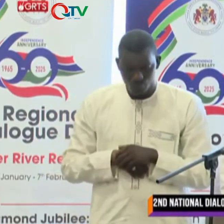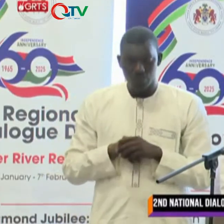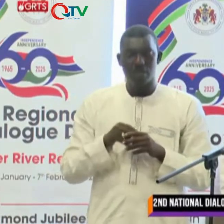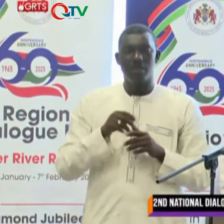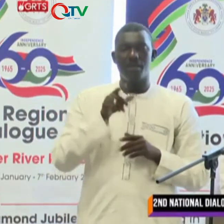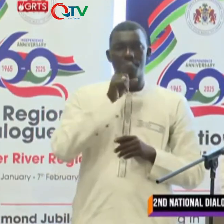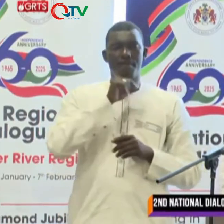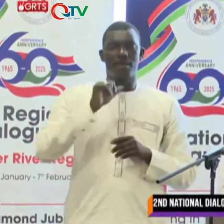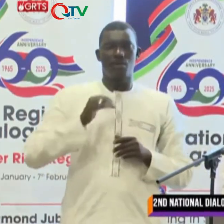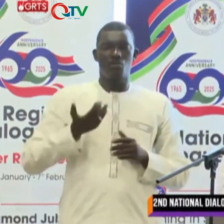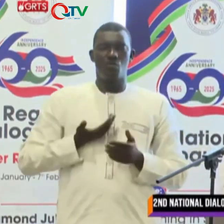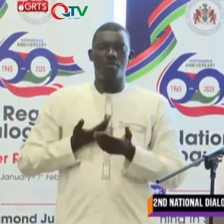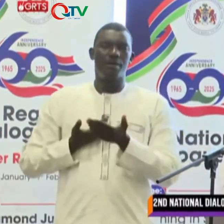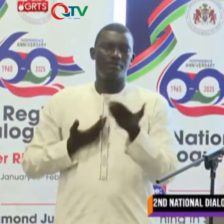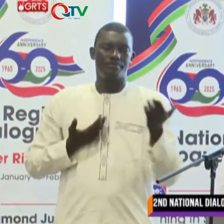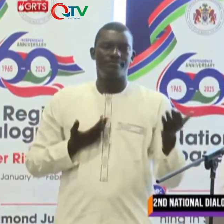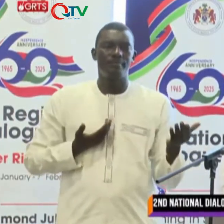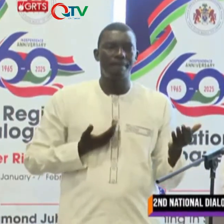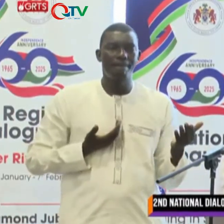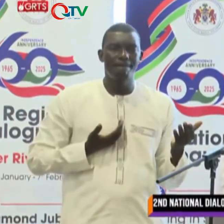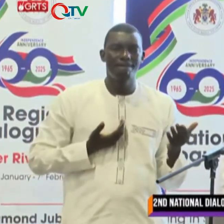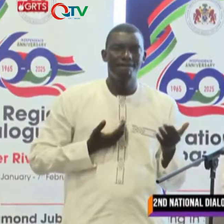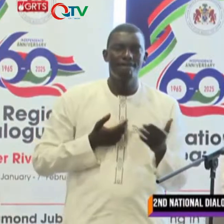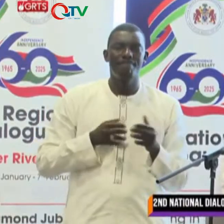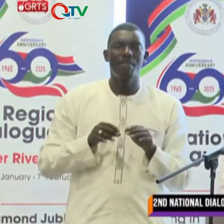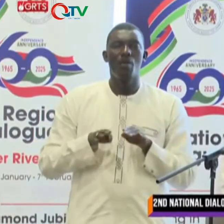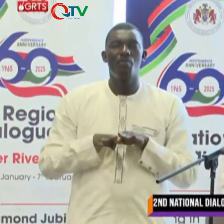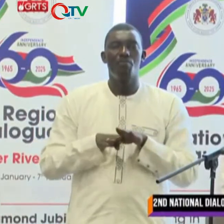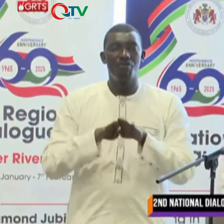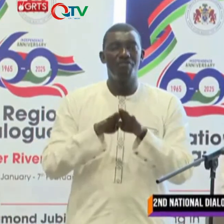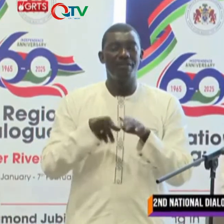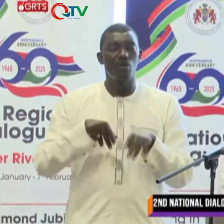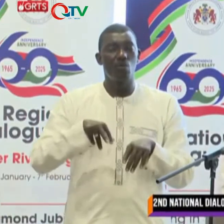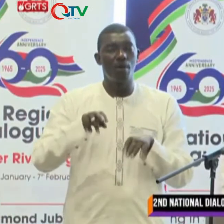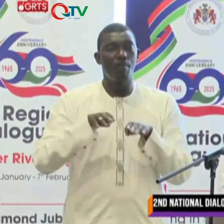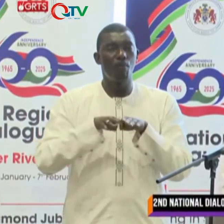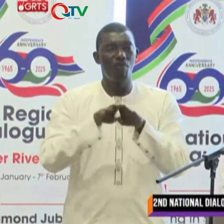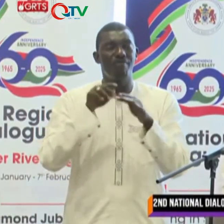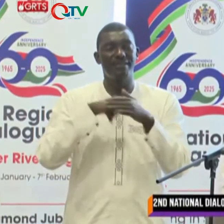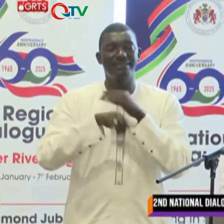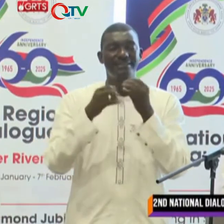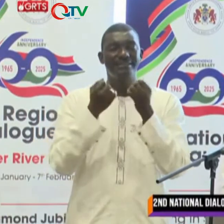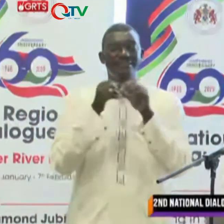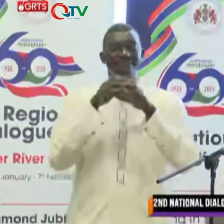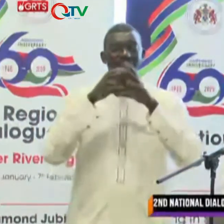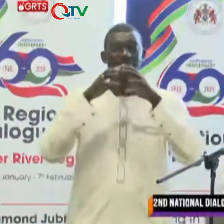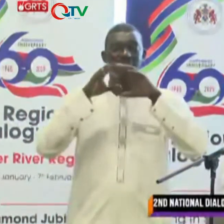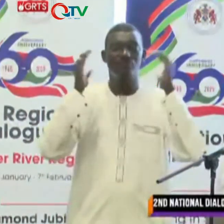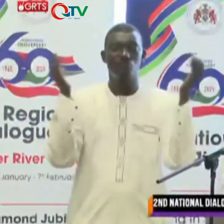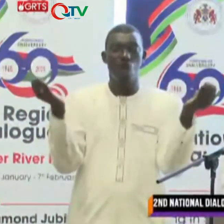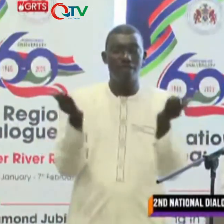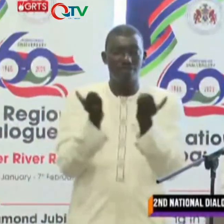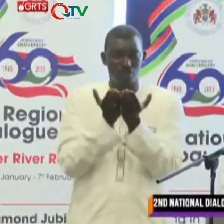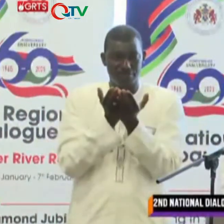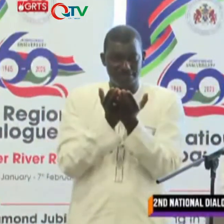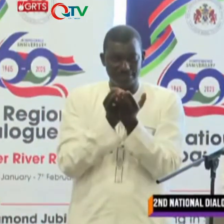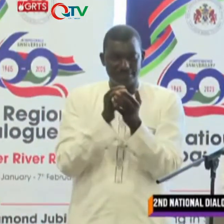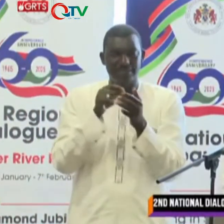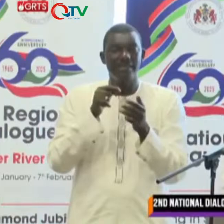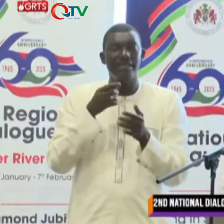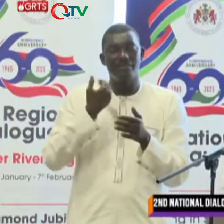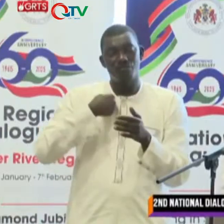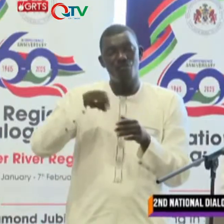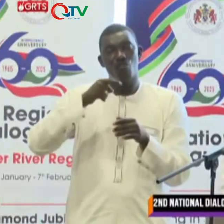distinguished ladies and gentlemen, marching in solidarity for self-reliance and national development also